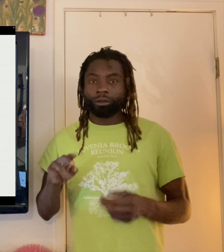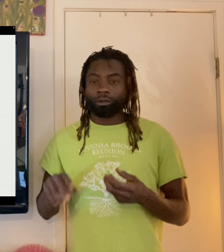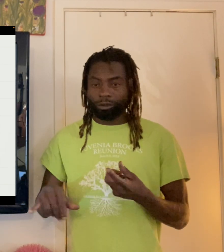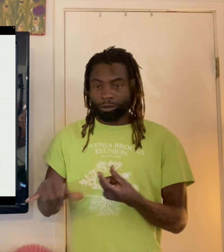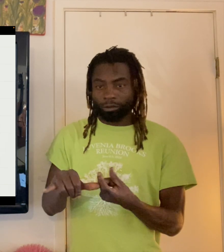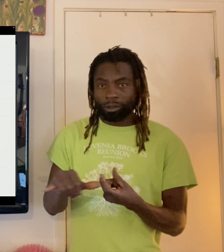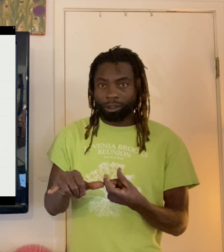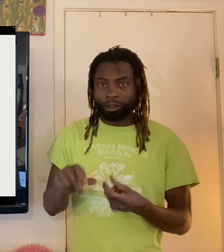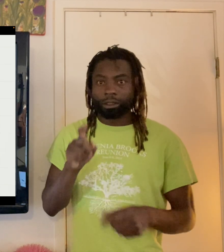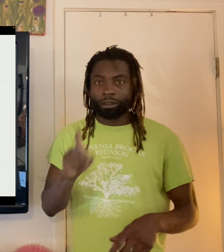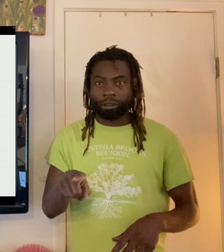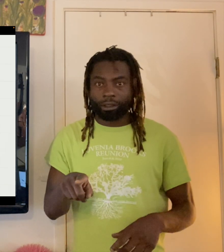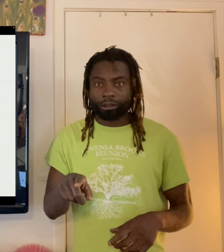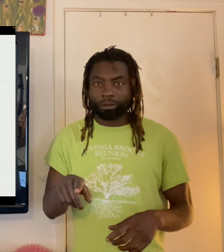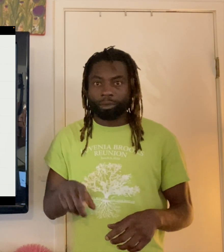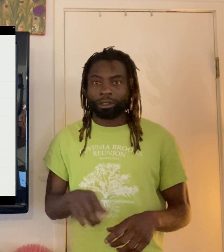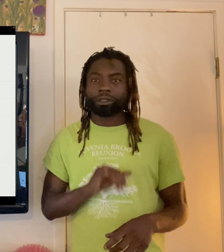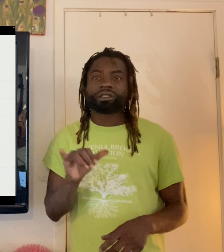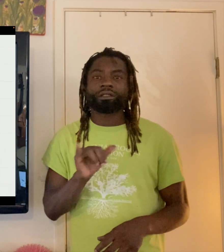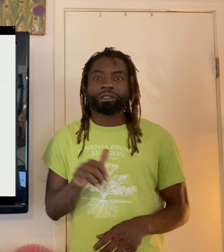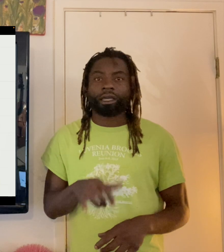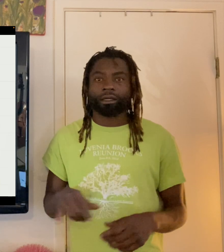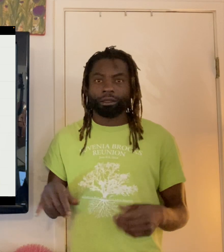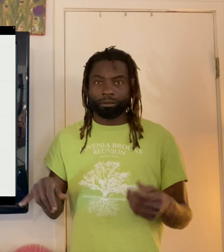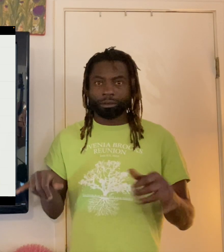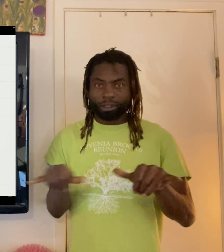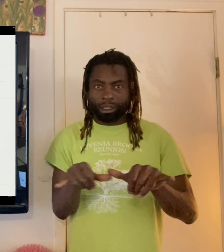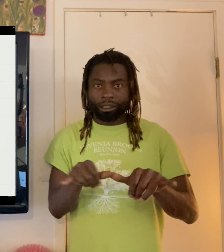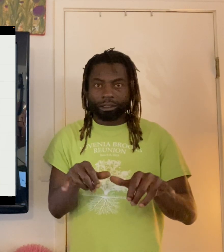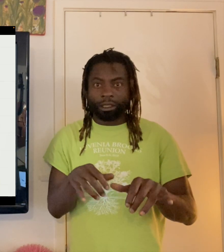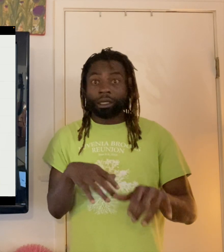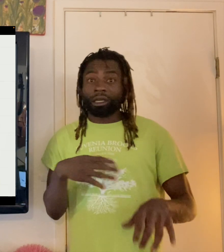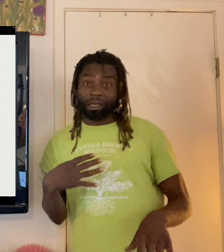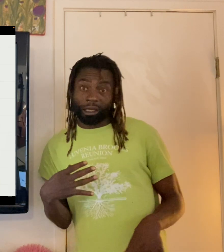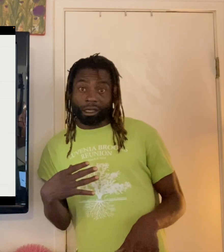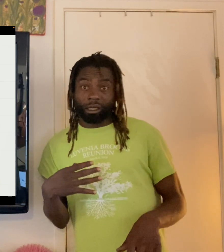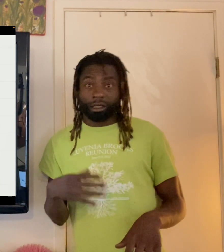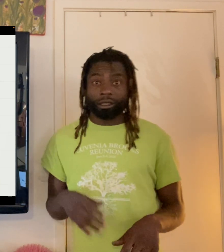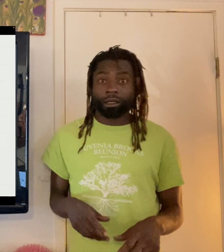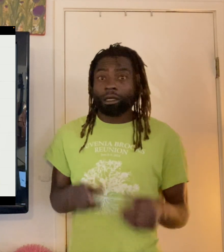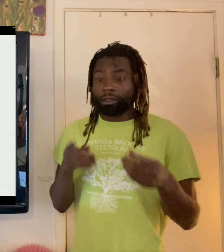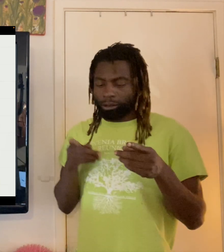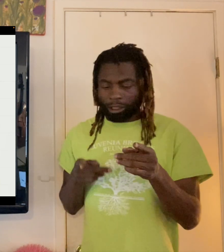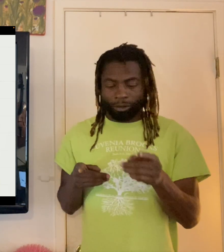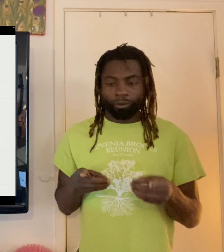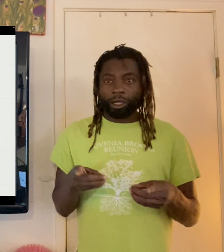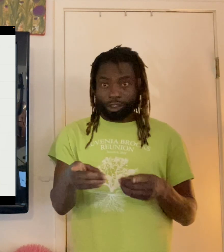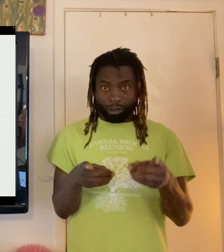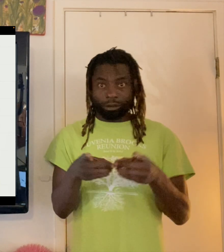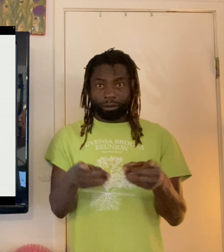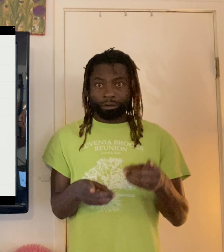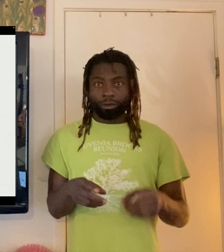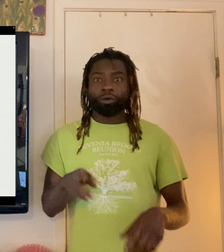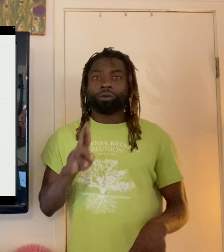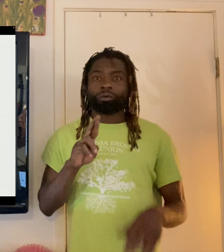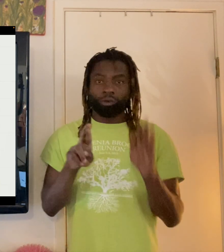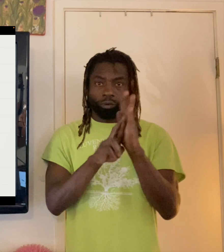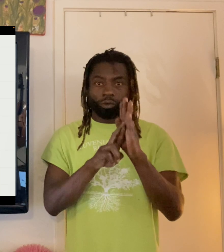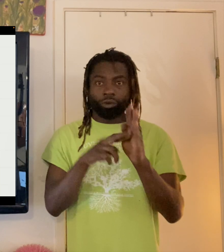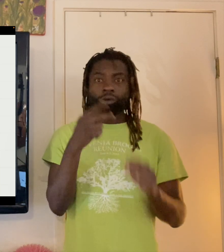direction. Sorry, super tiny salamander. Sorry, turtle. Rule number